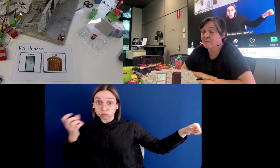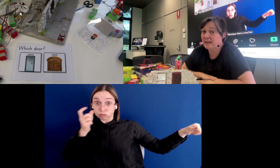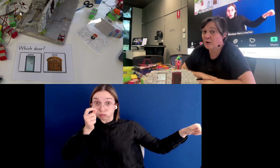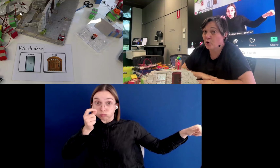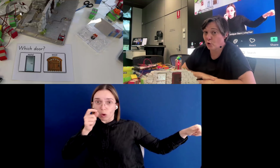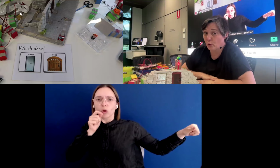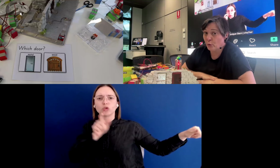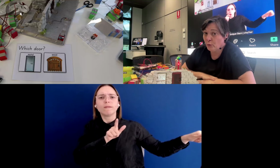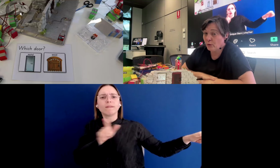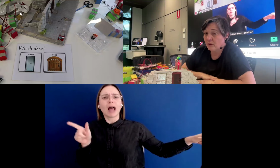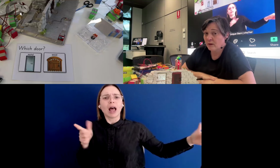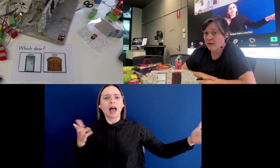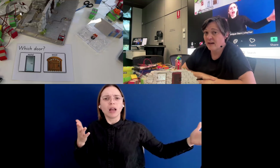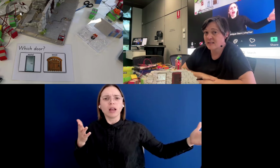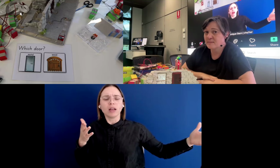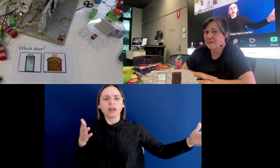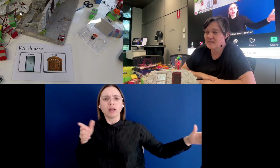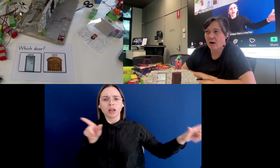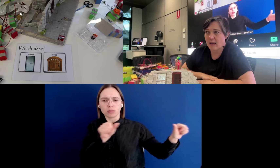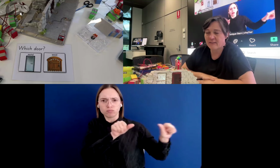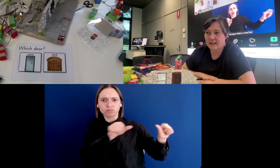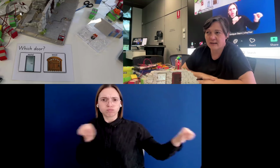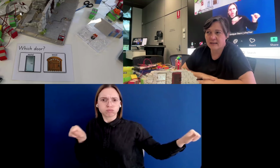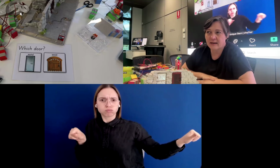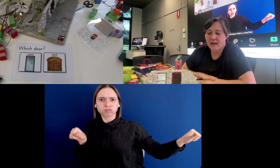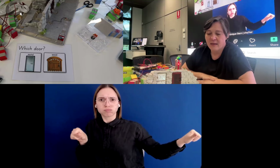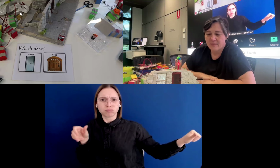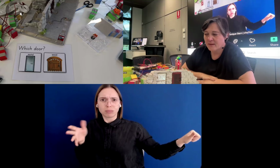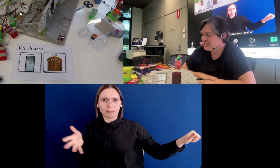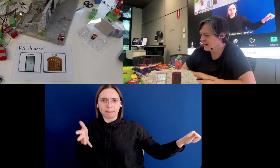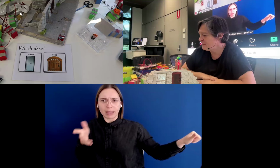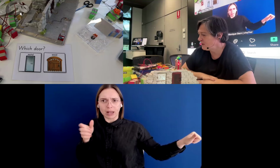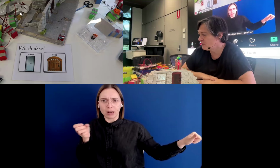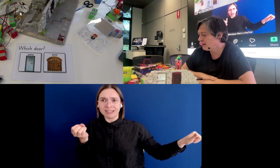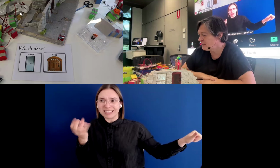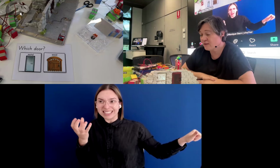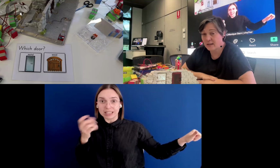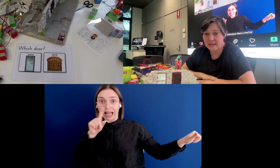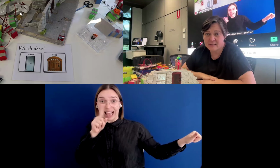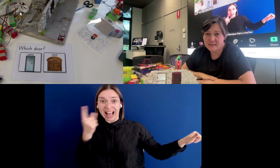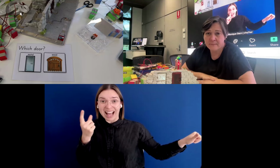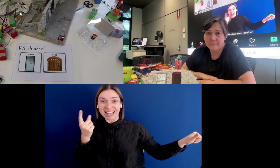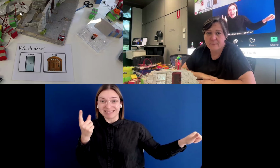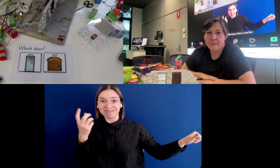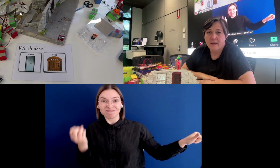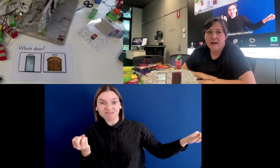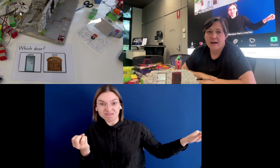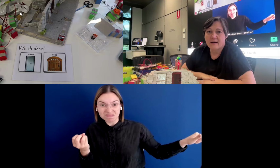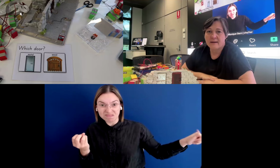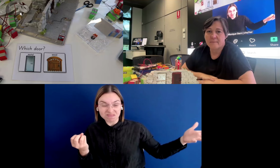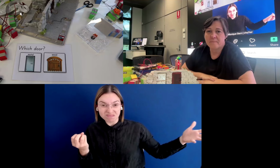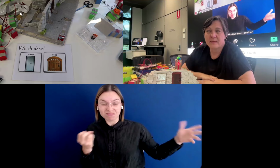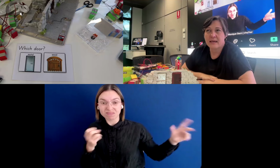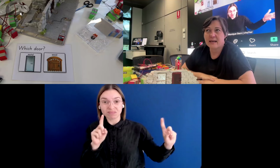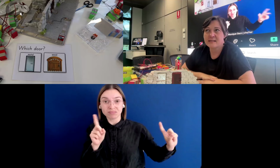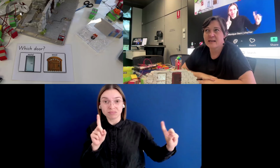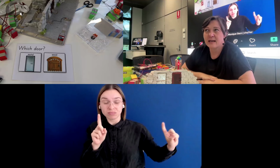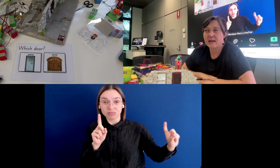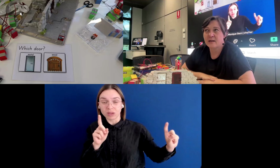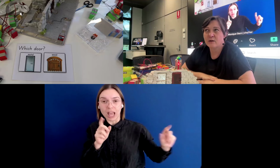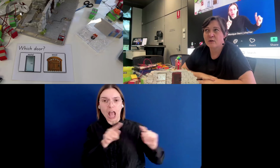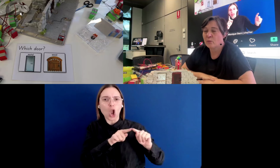That doesn't mean no. That just means I haven't hit it yet. The tape that you got is 30 meters.